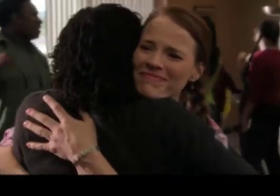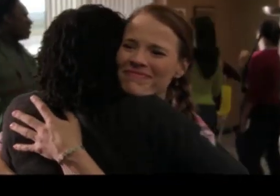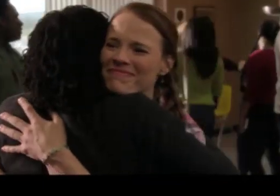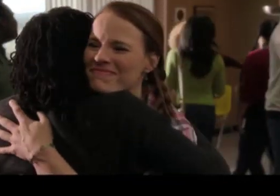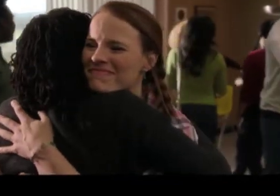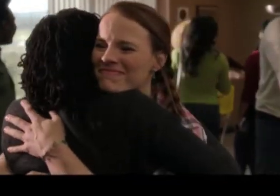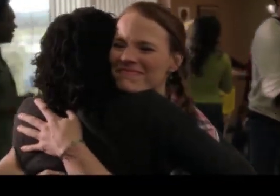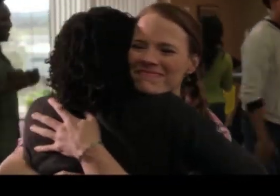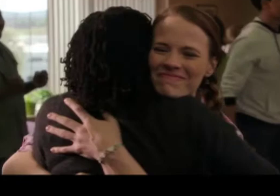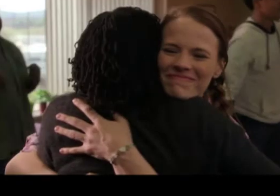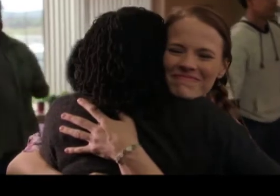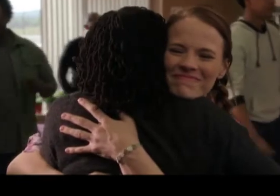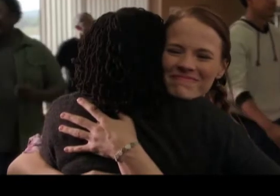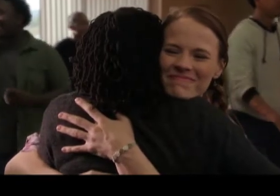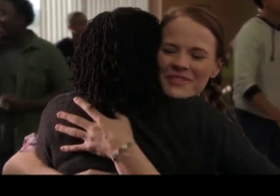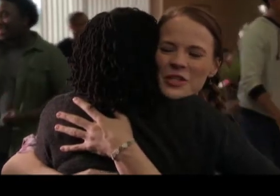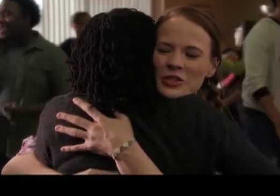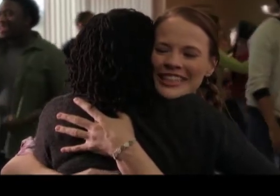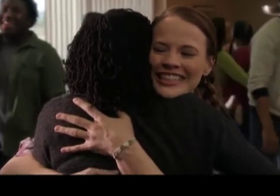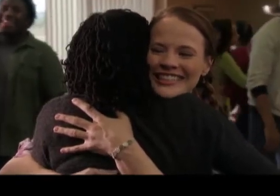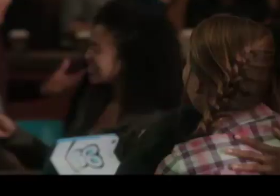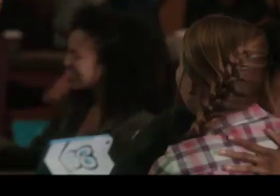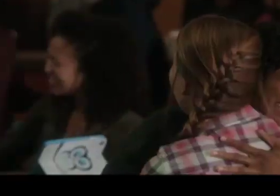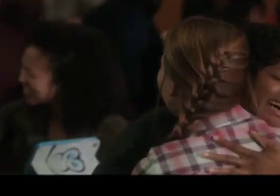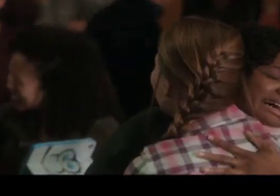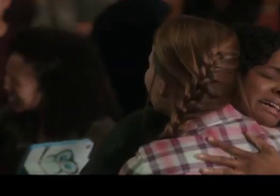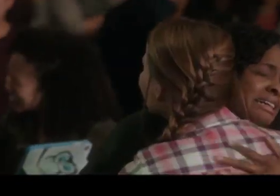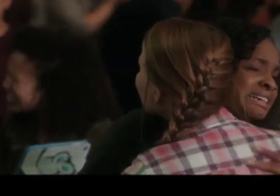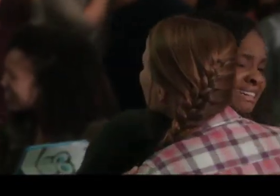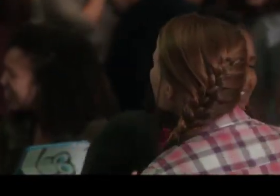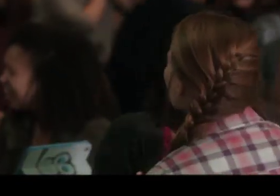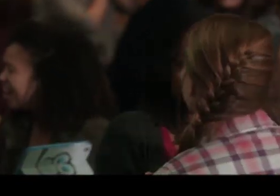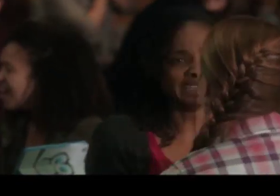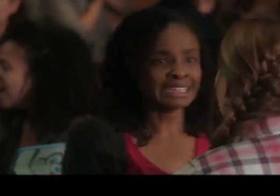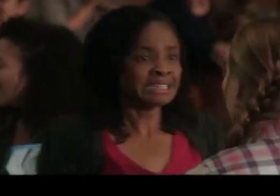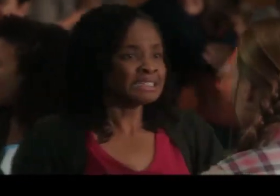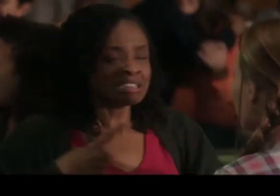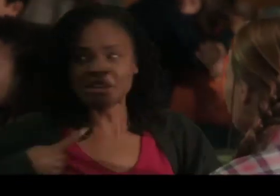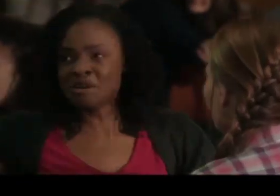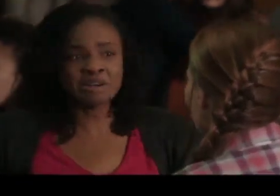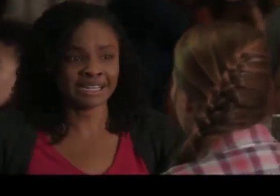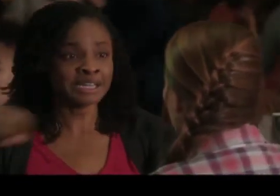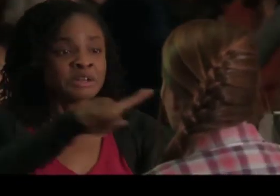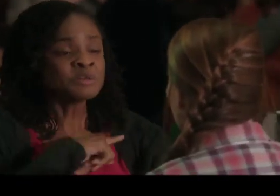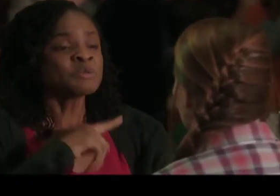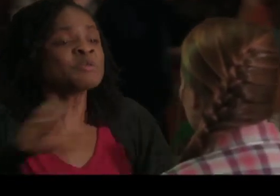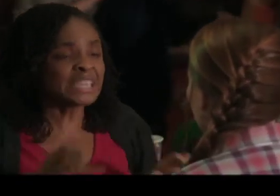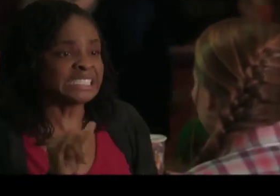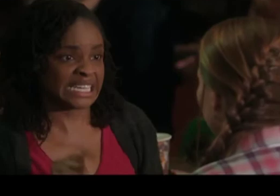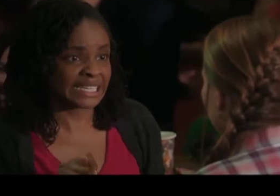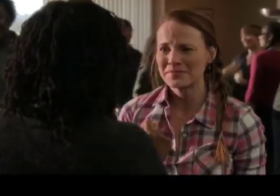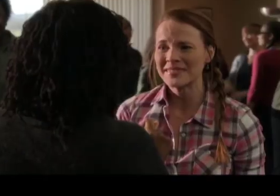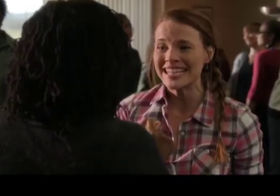Stand up for something. You did it. We gotta stand up. We did it. Stand